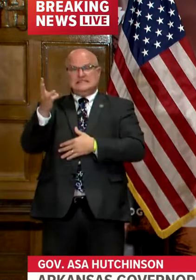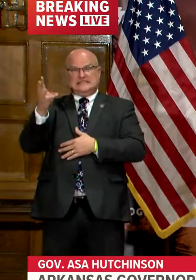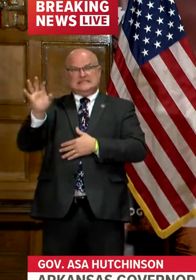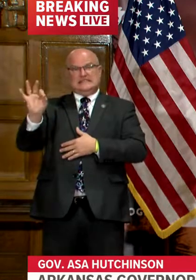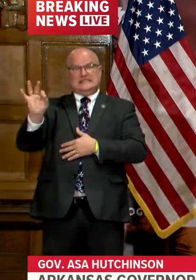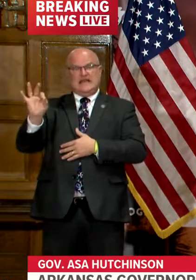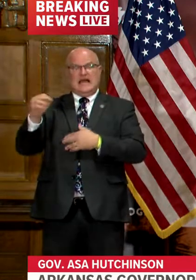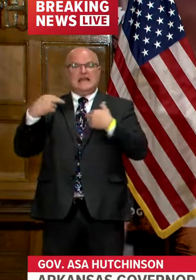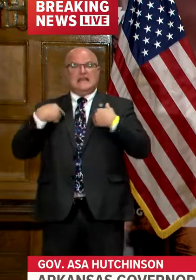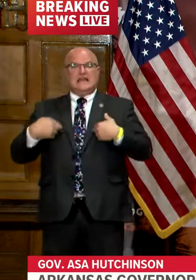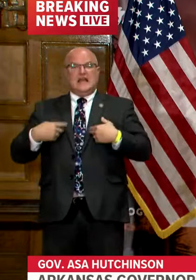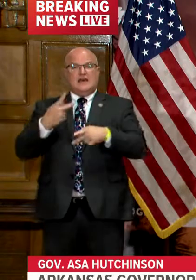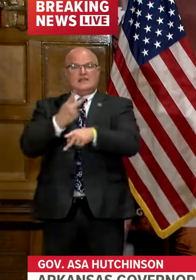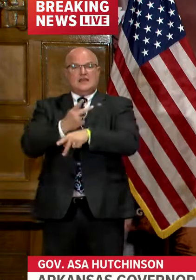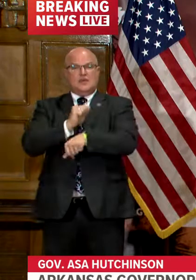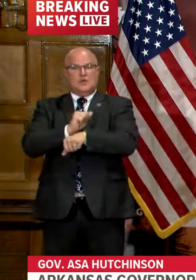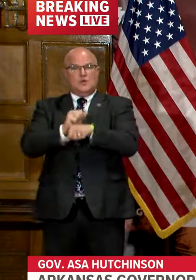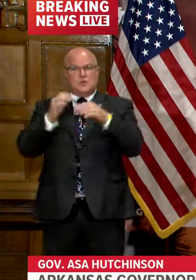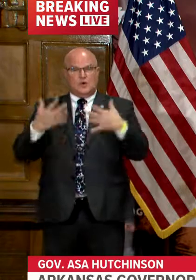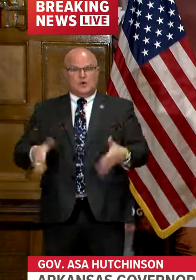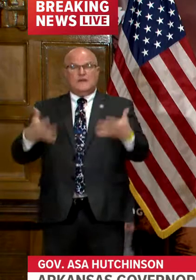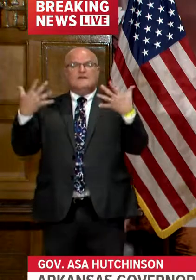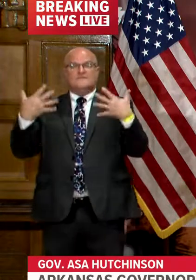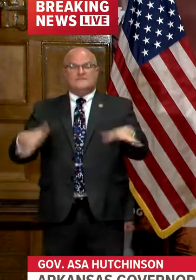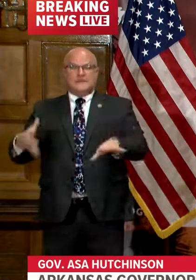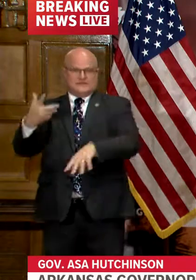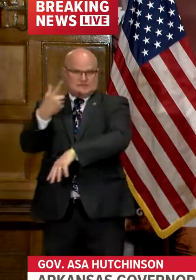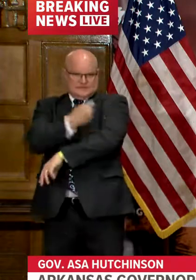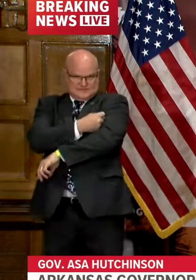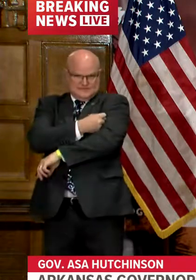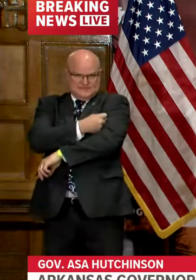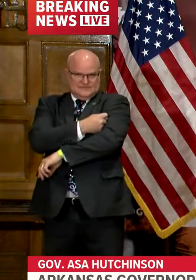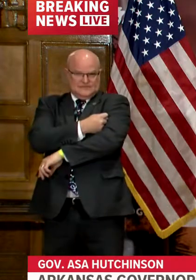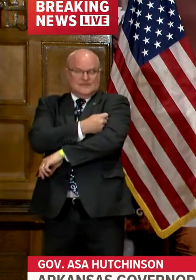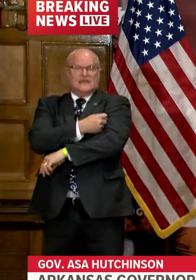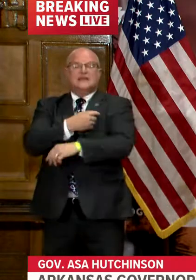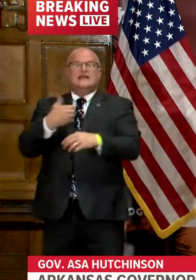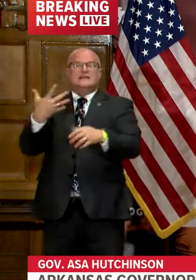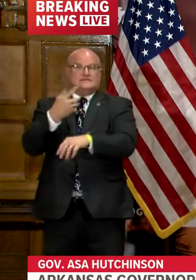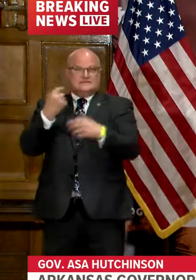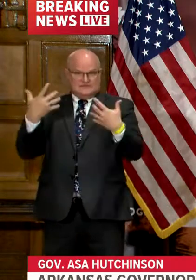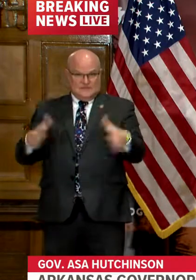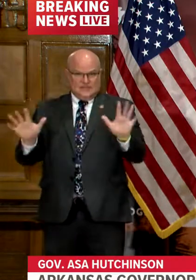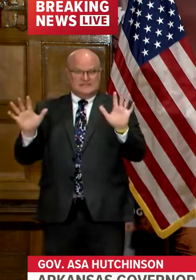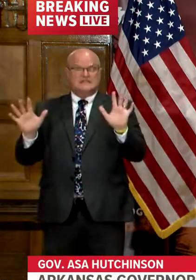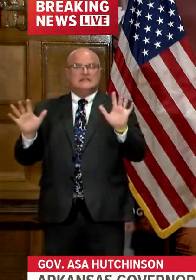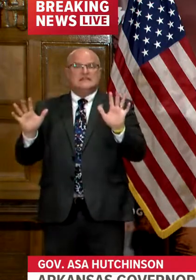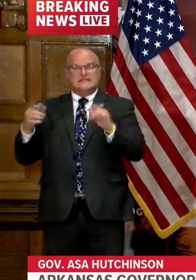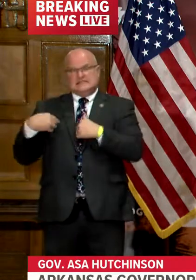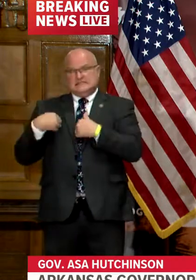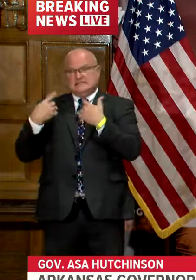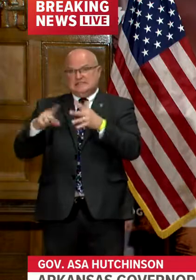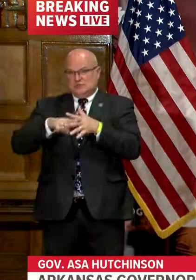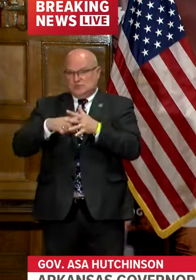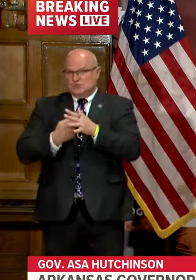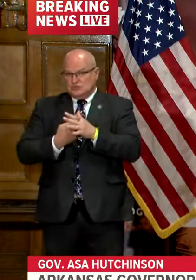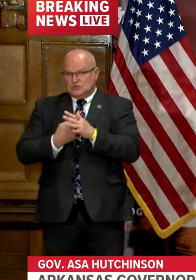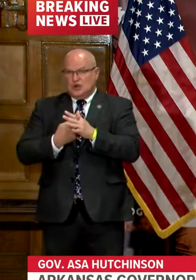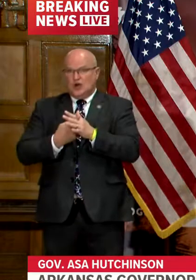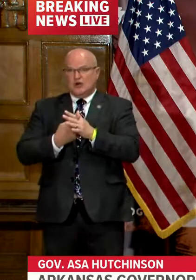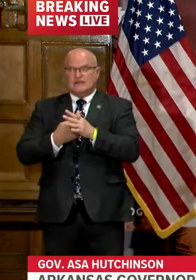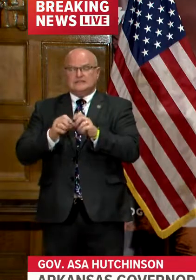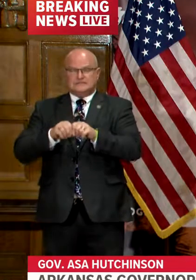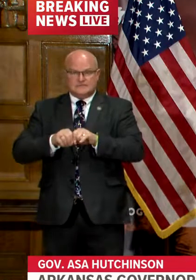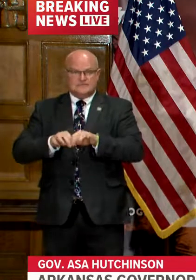12,969 healthcare workers that have received the vaccine, been given the vaccine, since we started getting